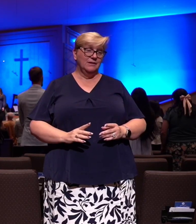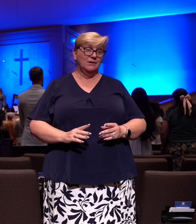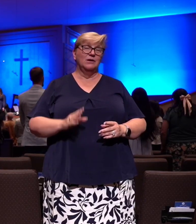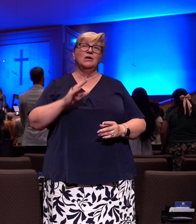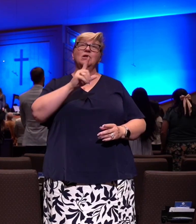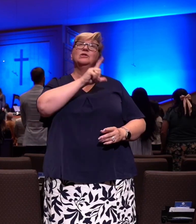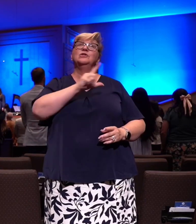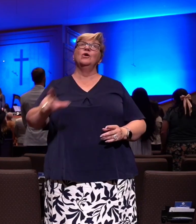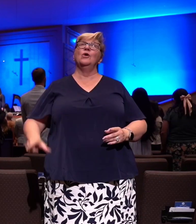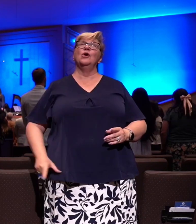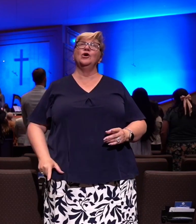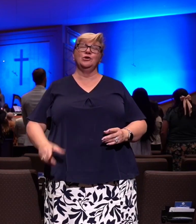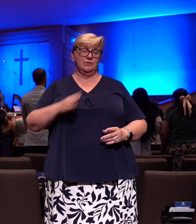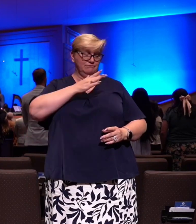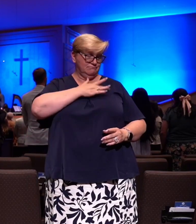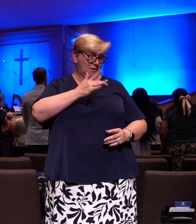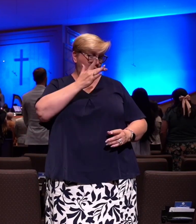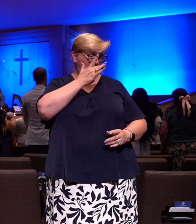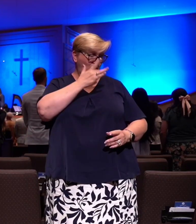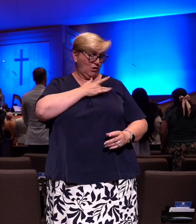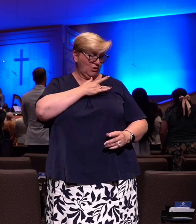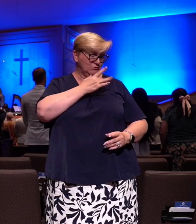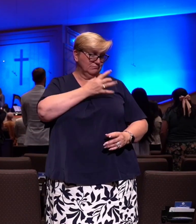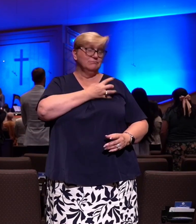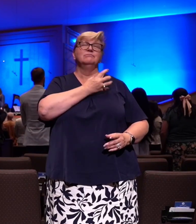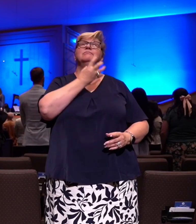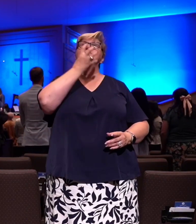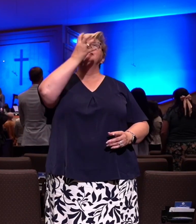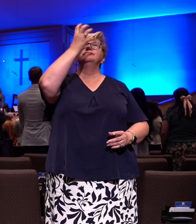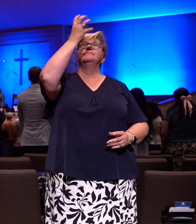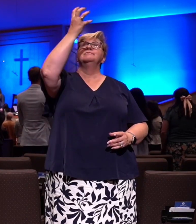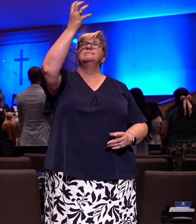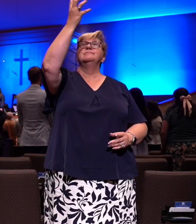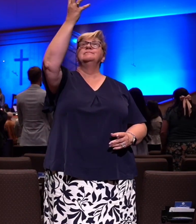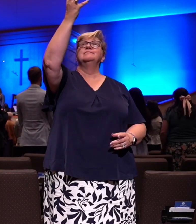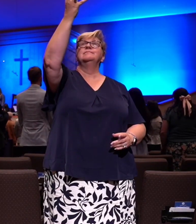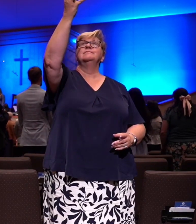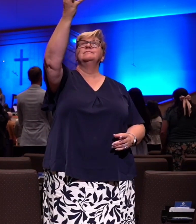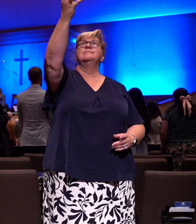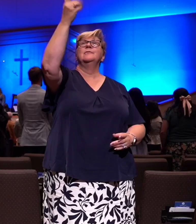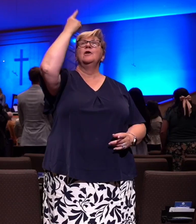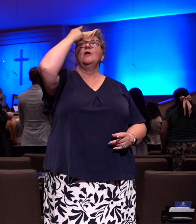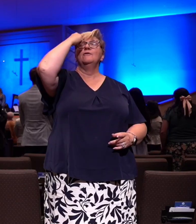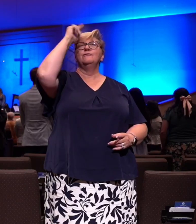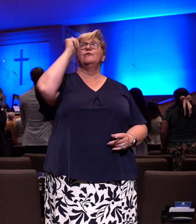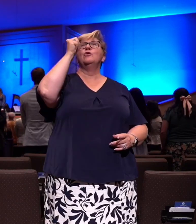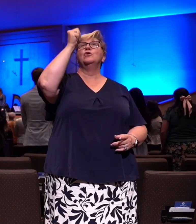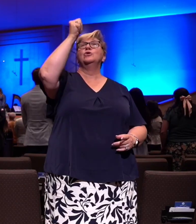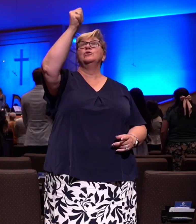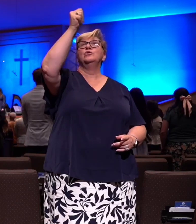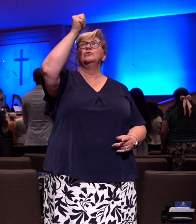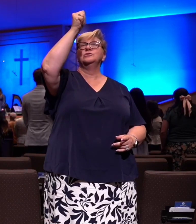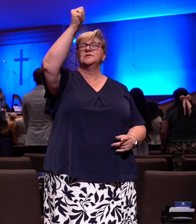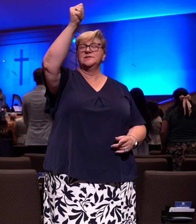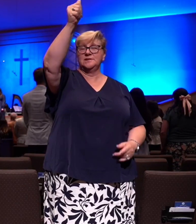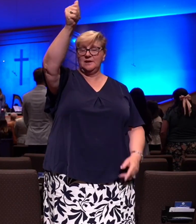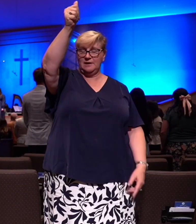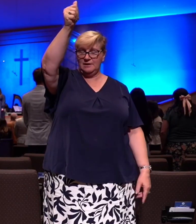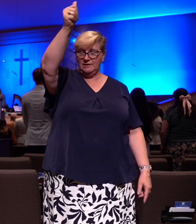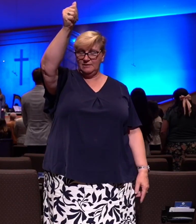my heart, Lord, take and seal it for thy